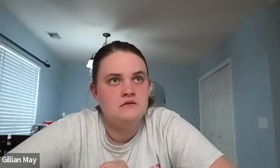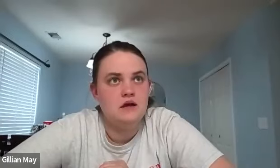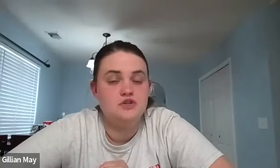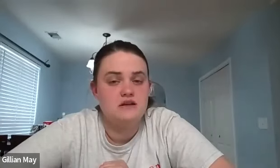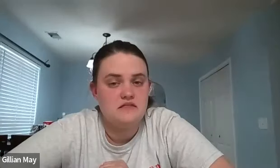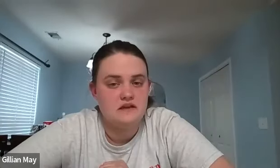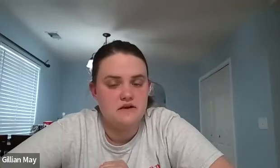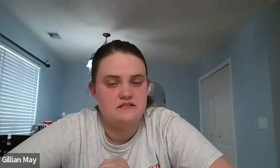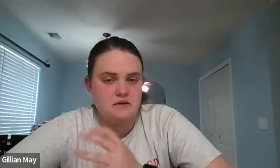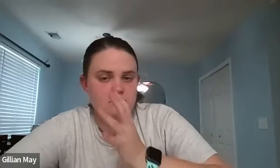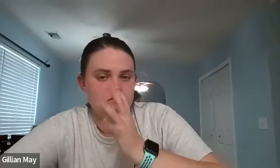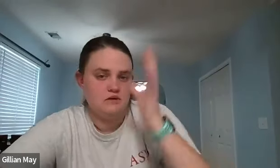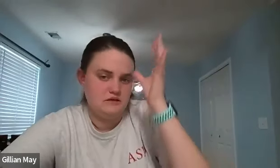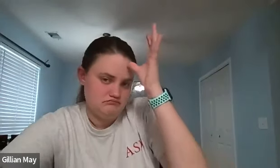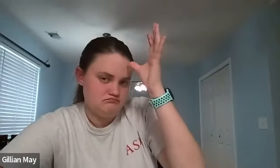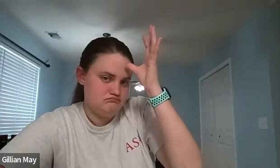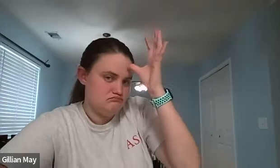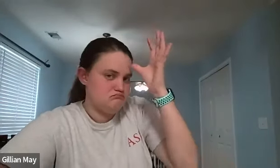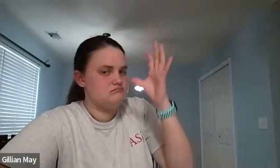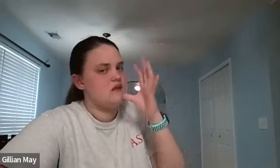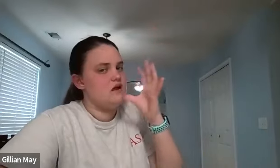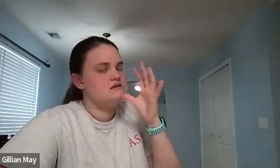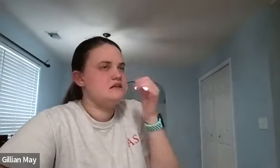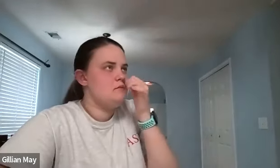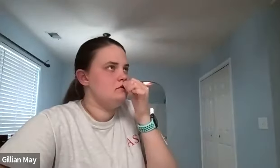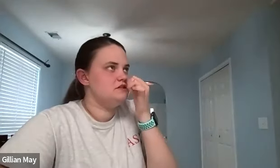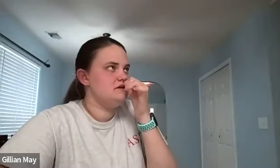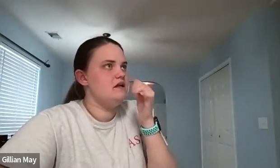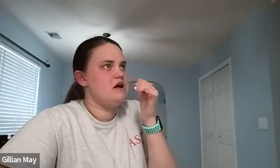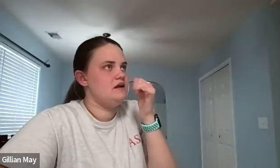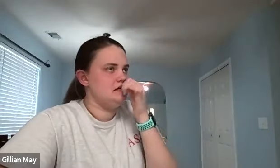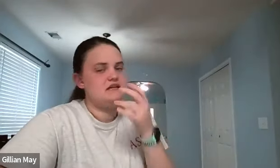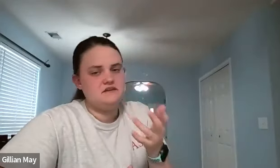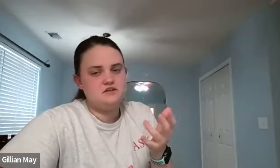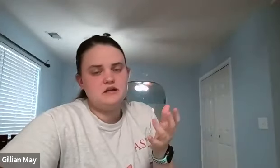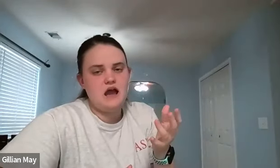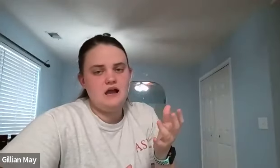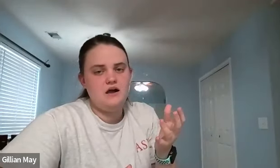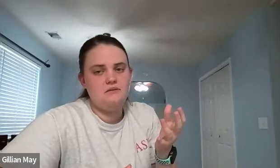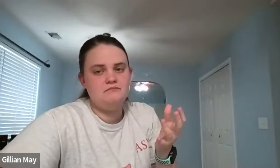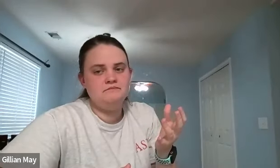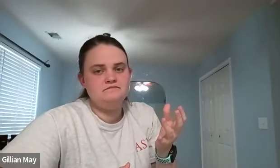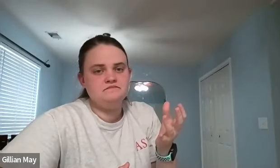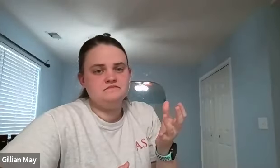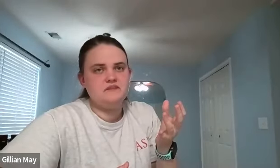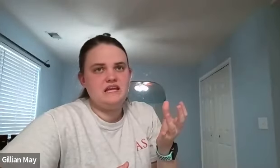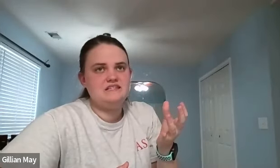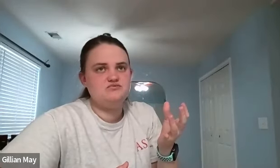I'm trying to think if I see people doing. Some will do it. A lot of kids, I think, do it. It's